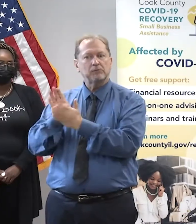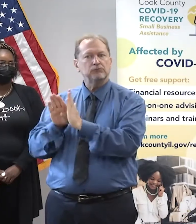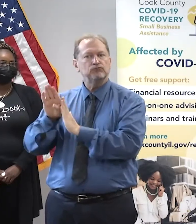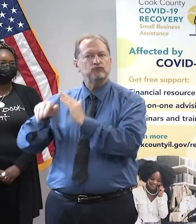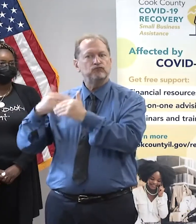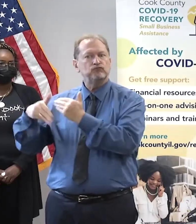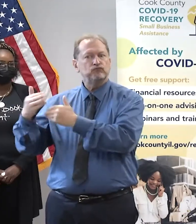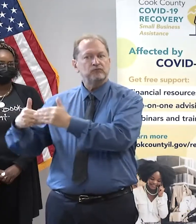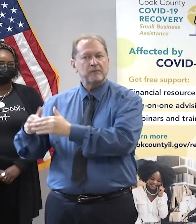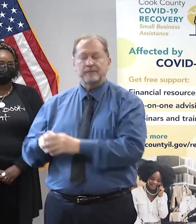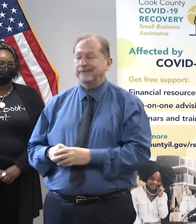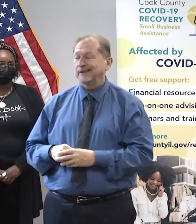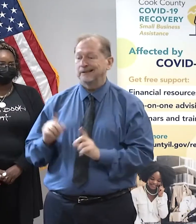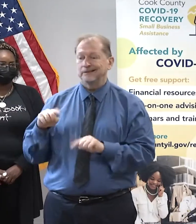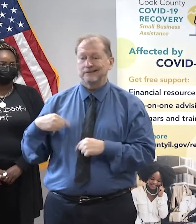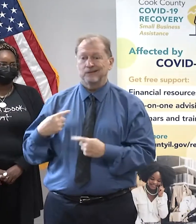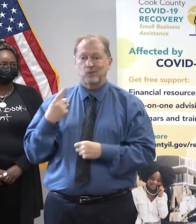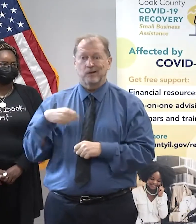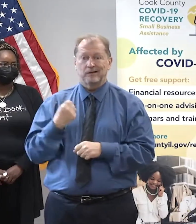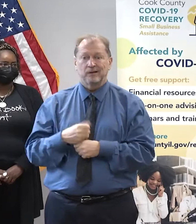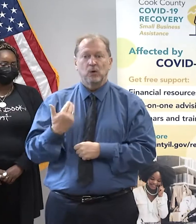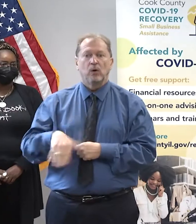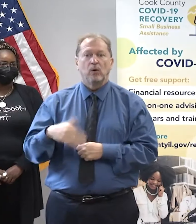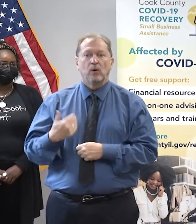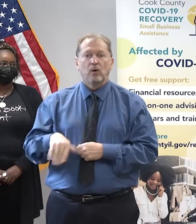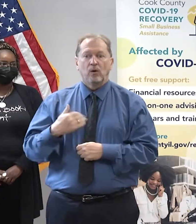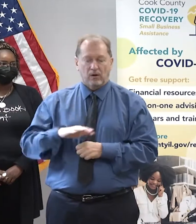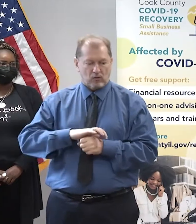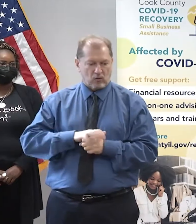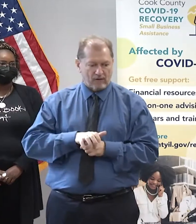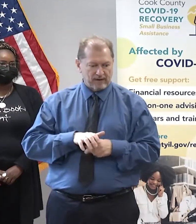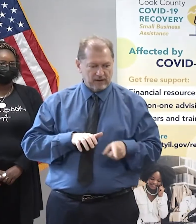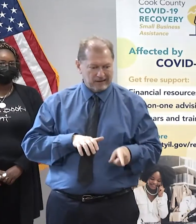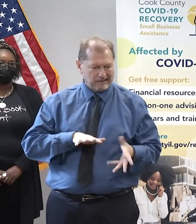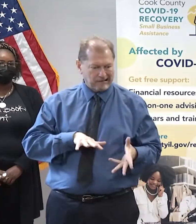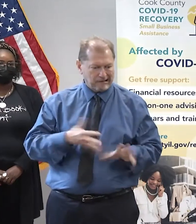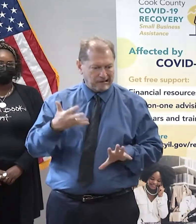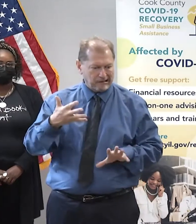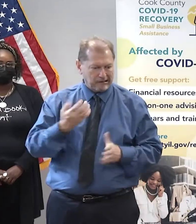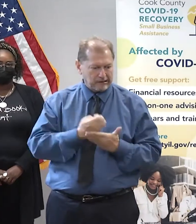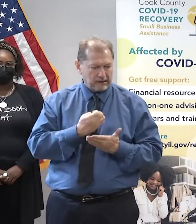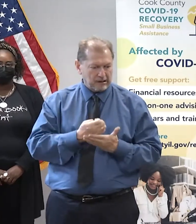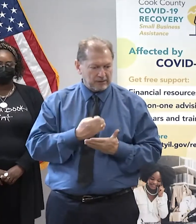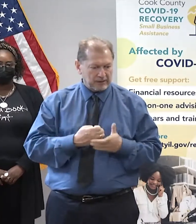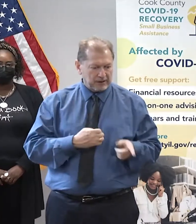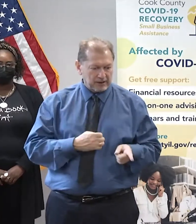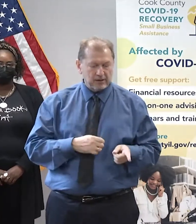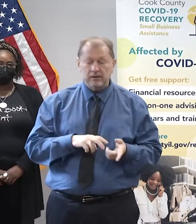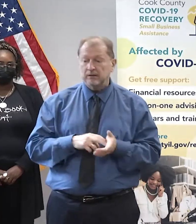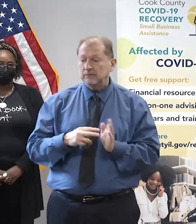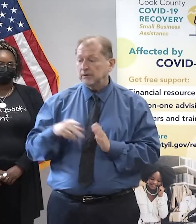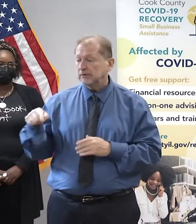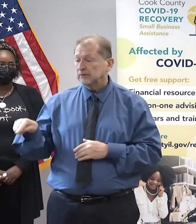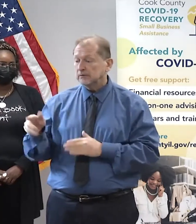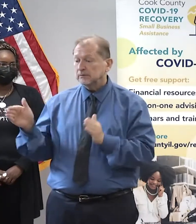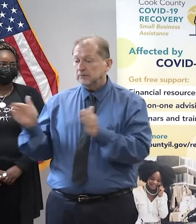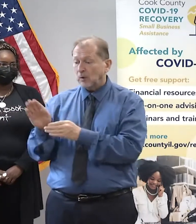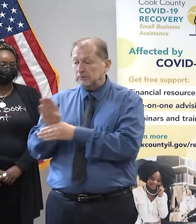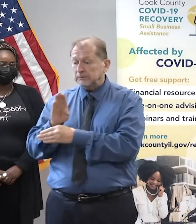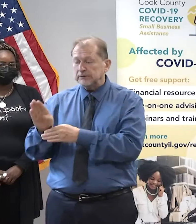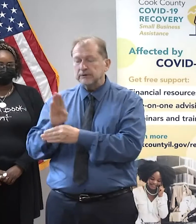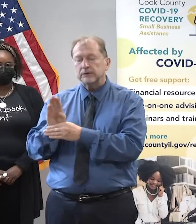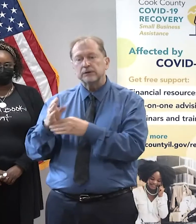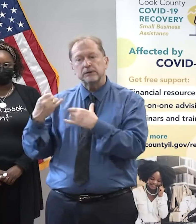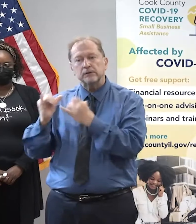Considering the past year, this recognition is especially important because of the unprecedented challenges many of our businesses and residents